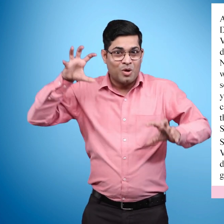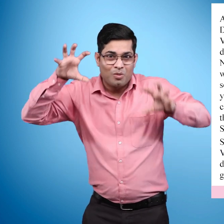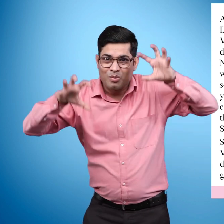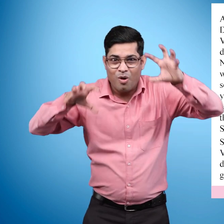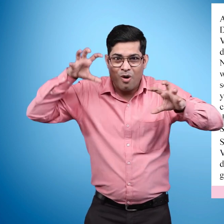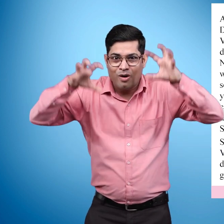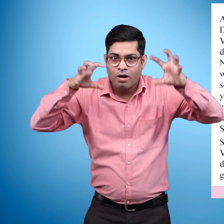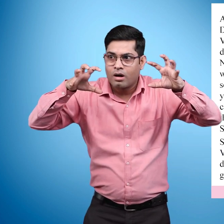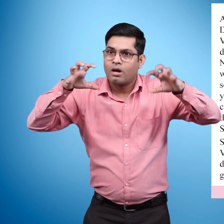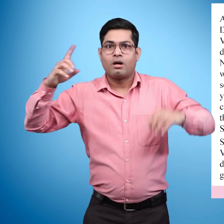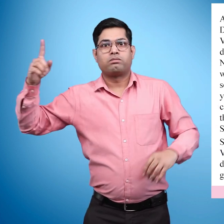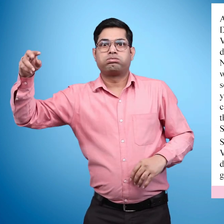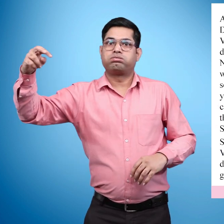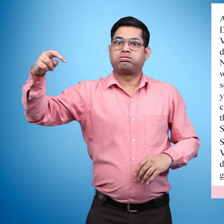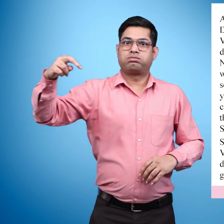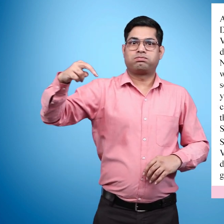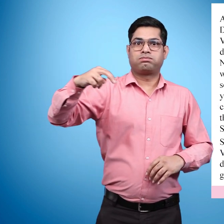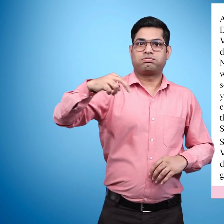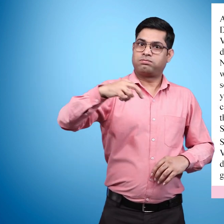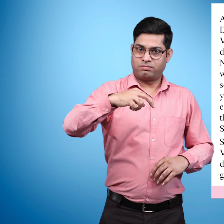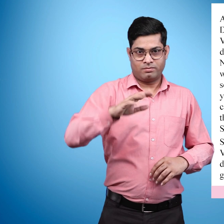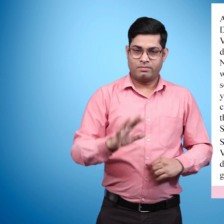Soon, the ghost appeared at his side.